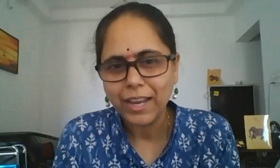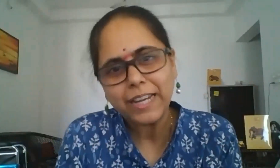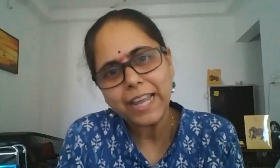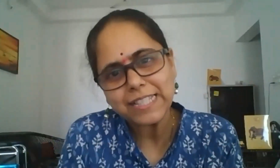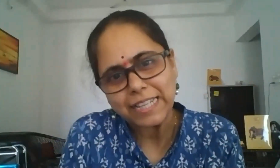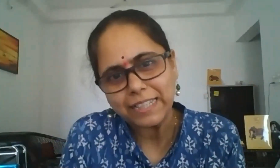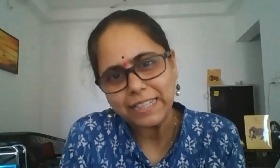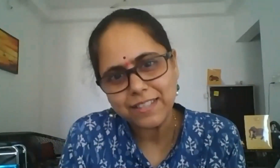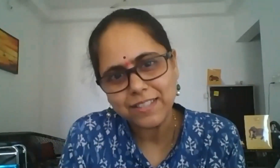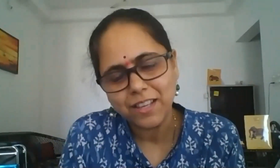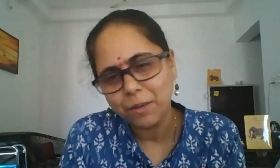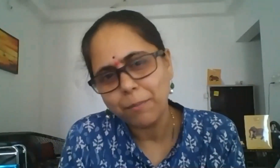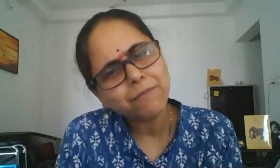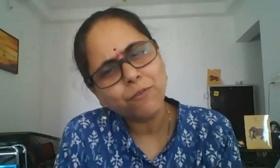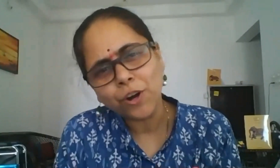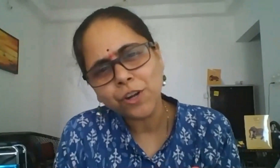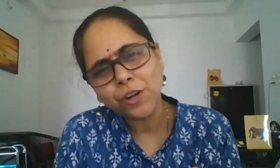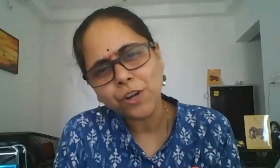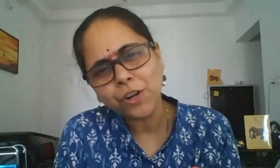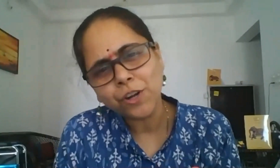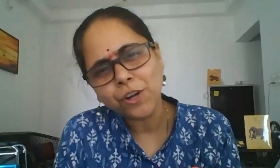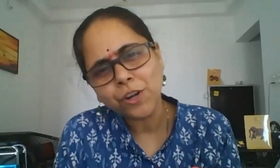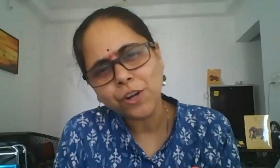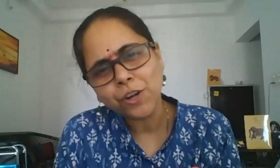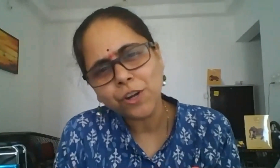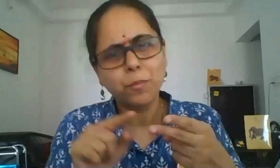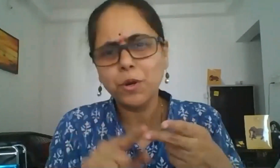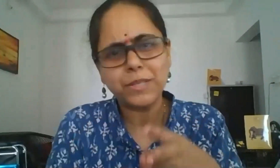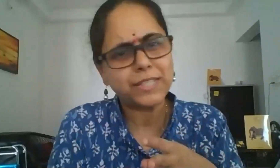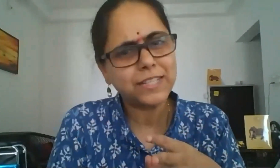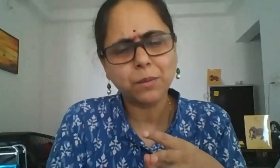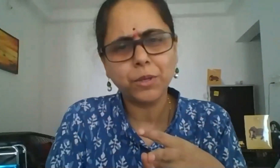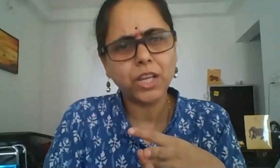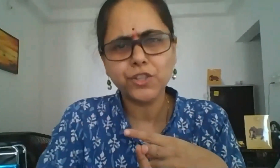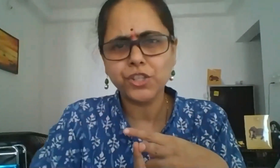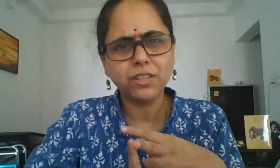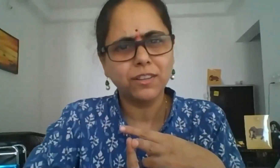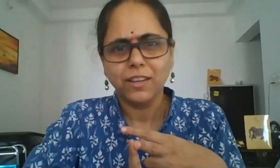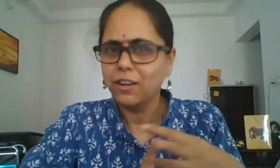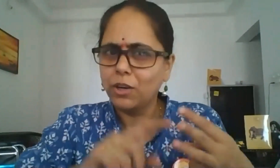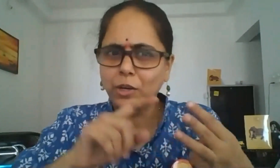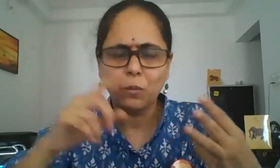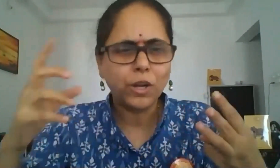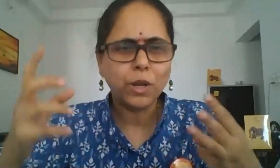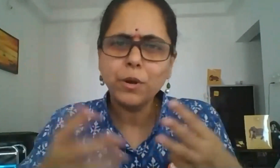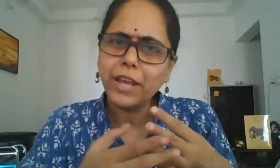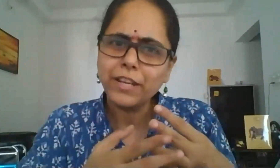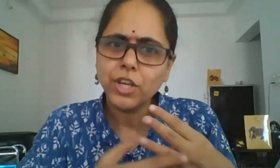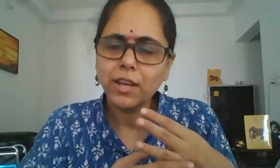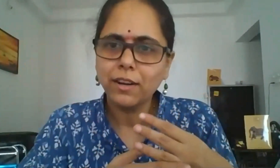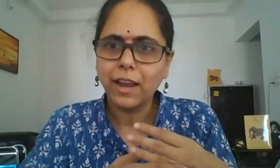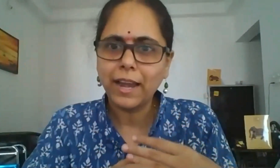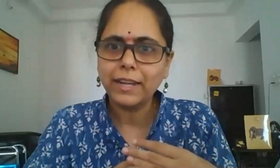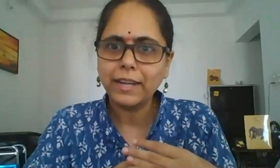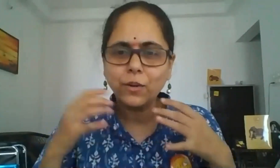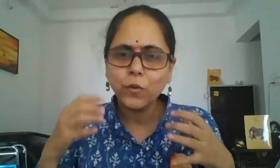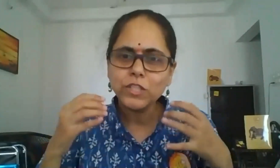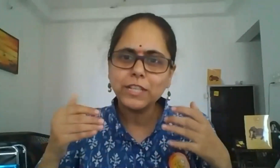next sentence. "Ma'am, what about business communication? What about HR?" And that was the day